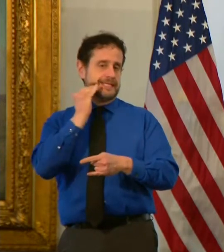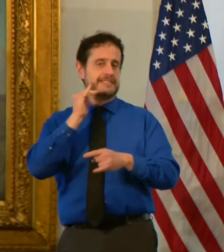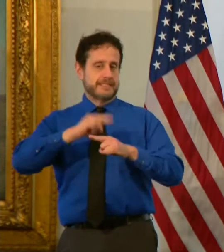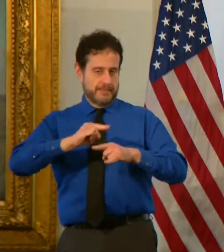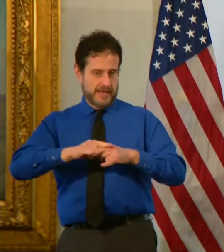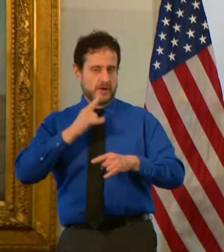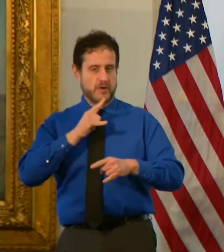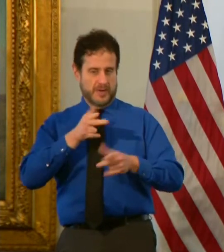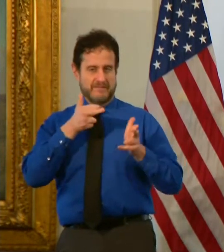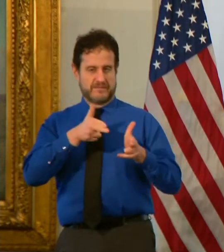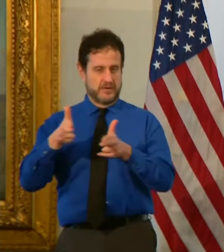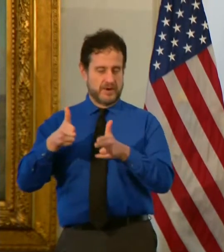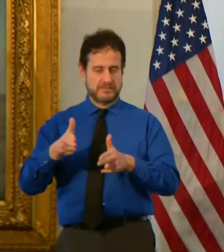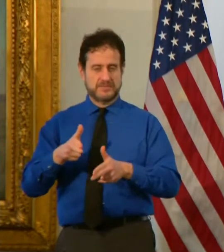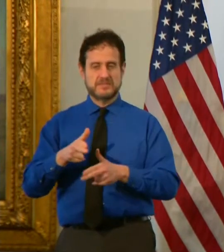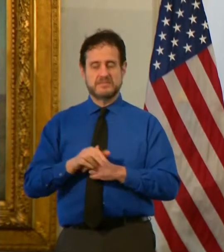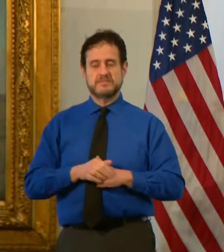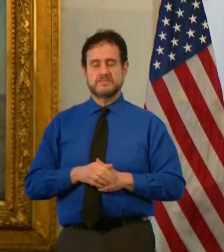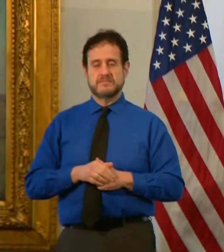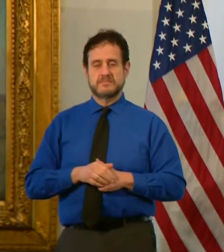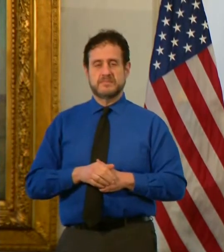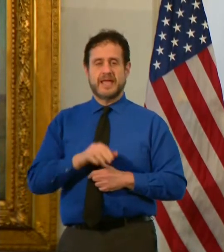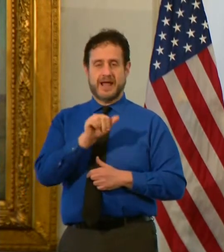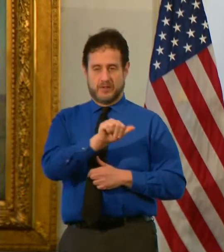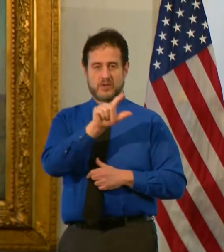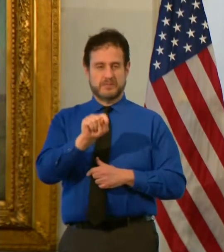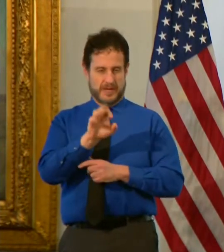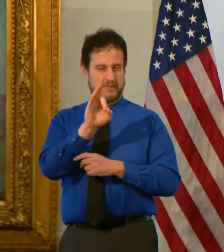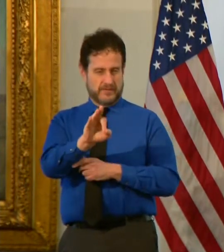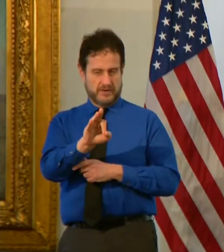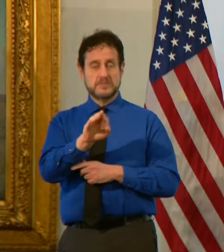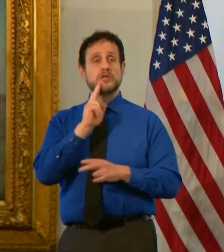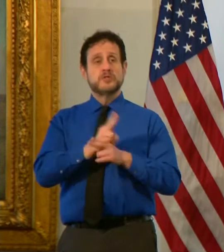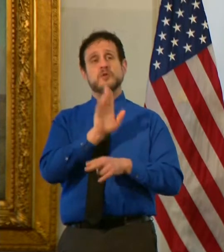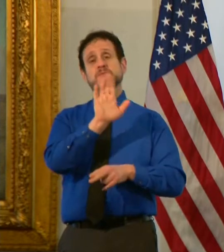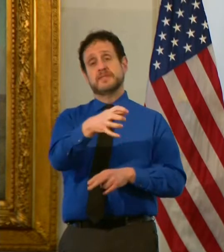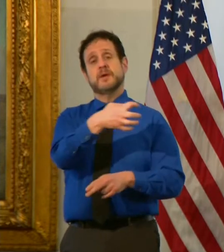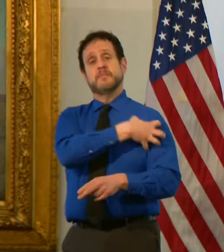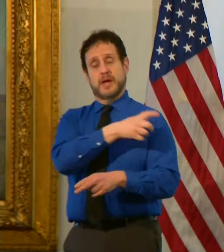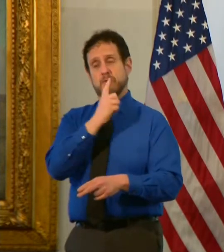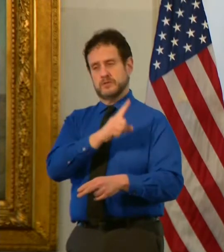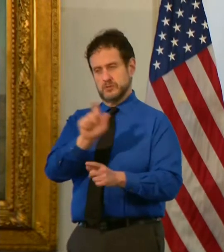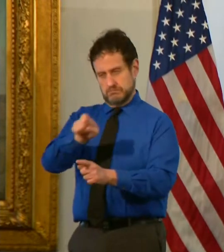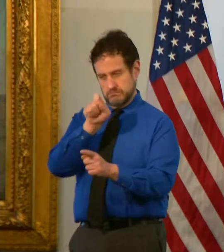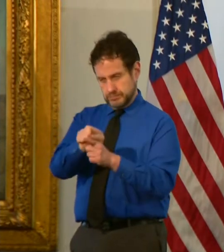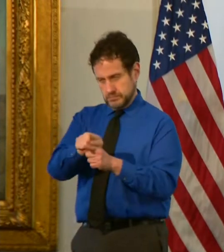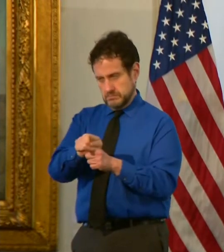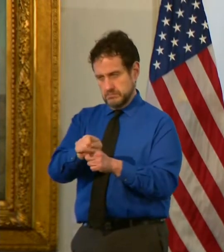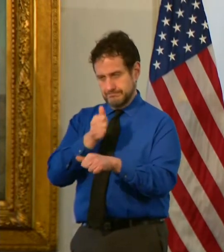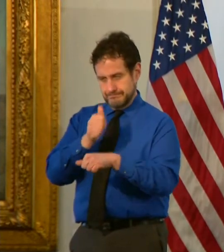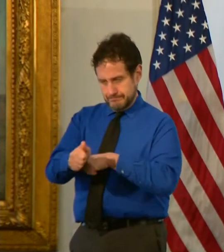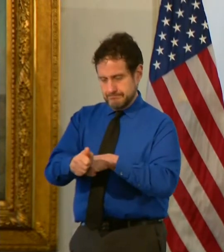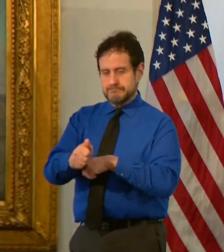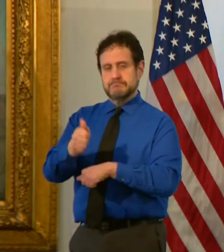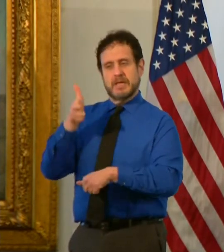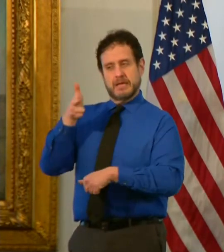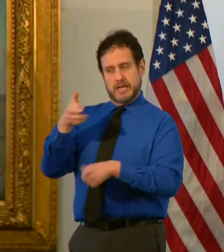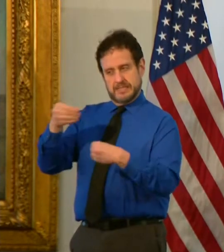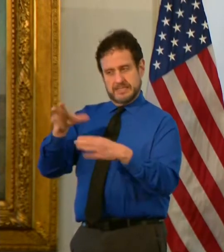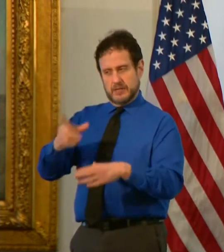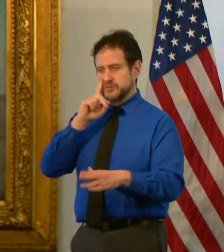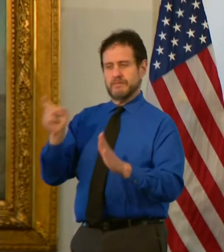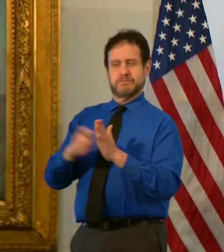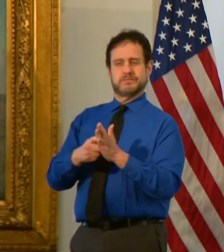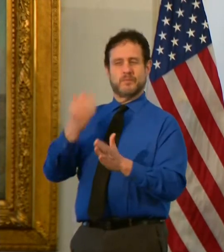helping that they utilize the might that they have to go after gun dealers who we know and have identified as